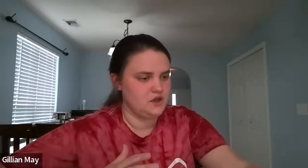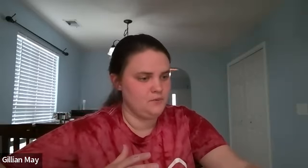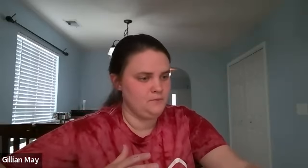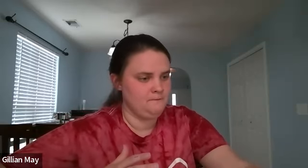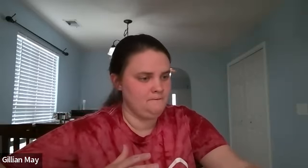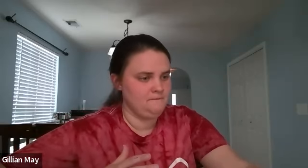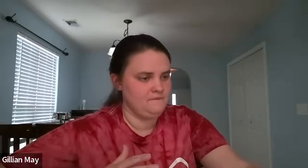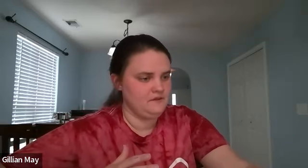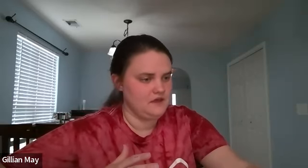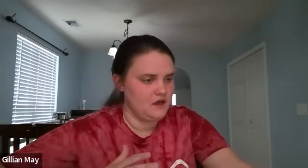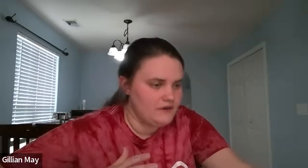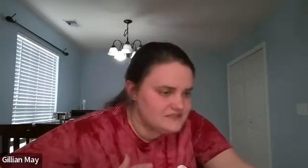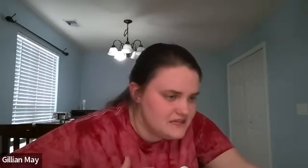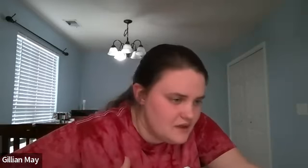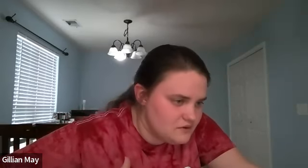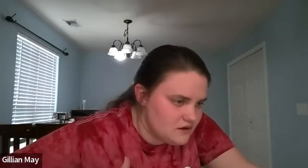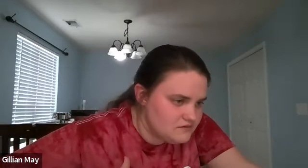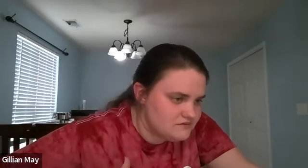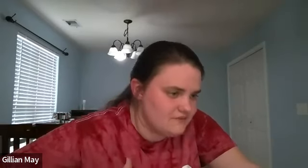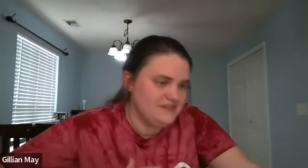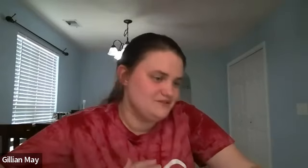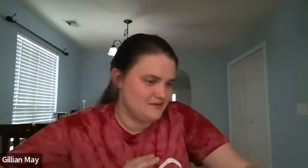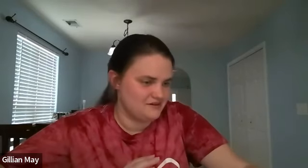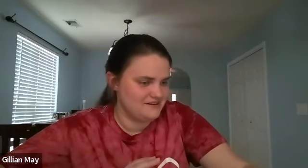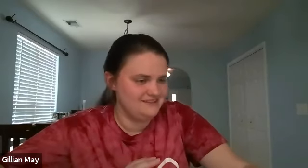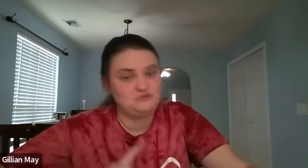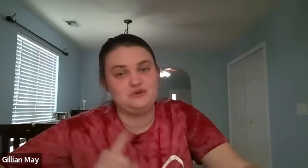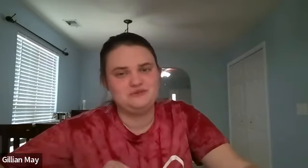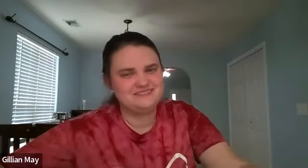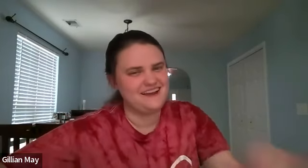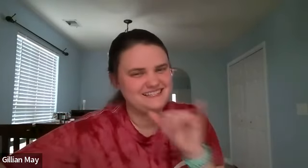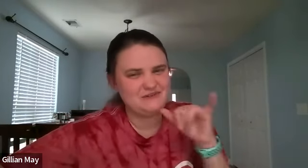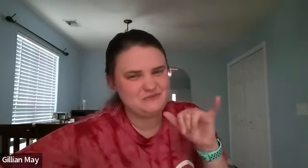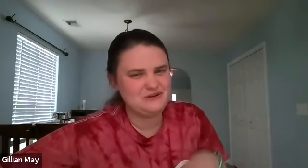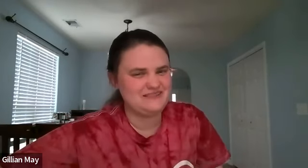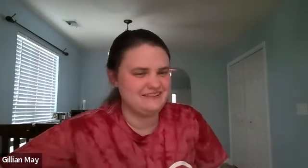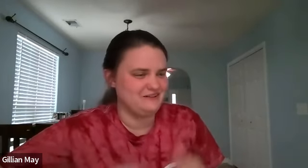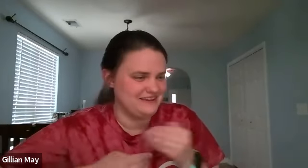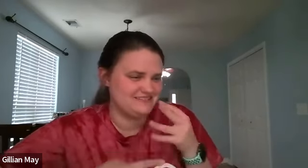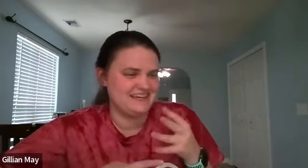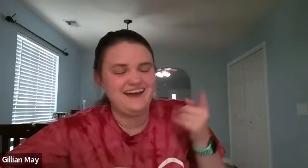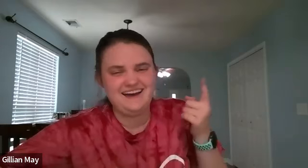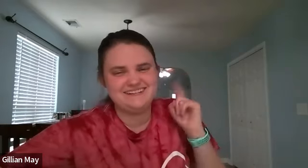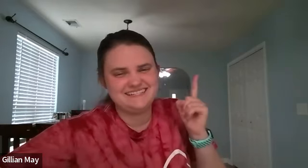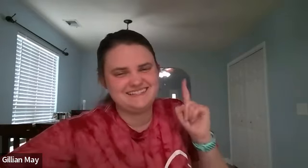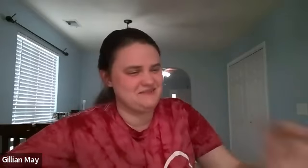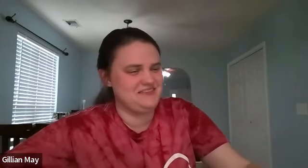So yeah, oh, I can take that one off. We used that one already. Rude. Sorry, I saw rude in the little list. I was like, we did talk about that